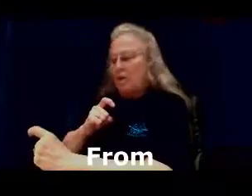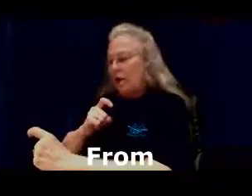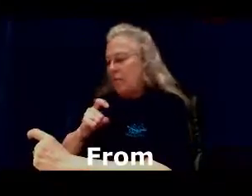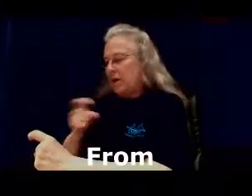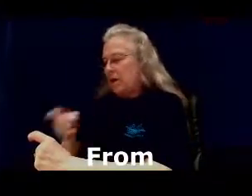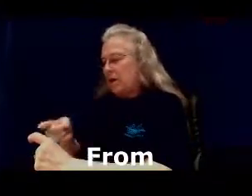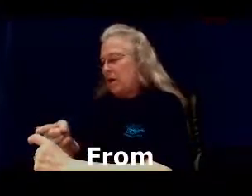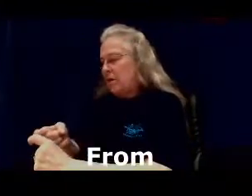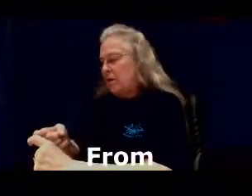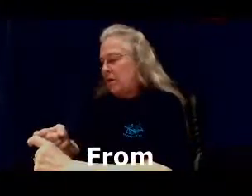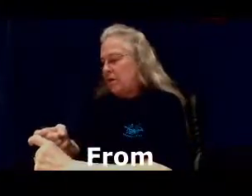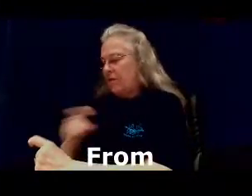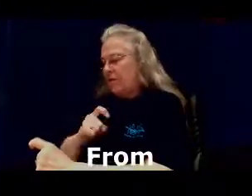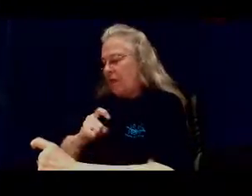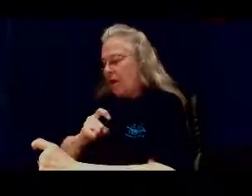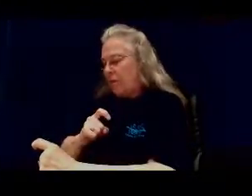non-dominant. From.